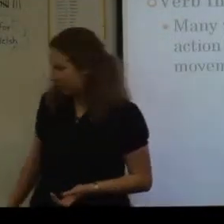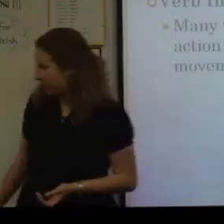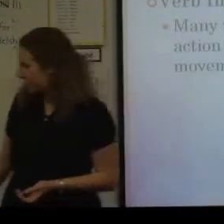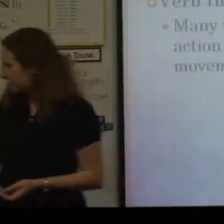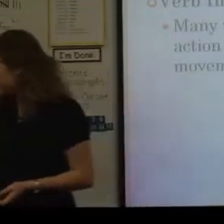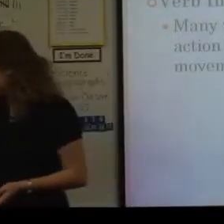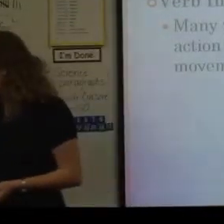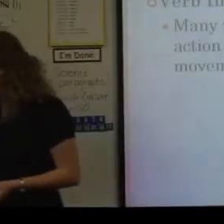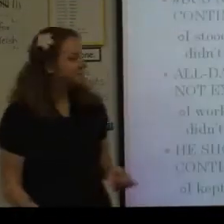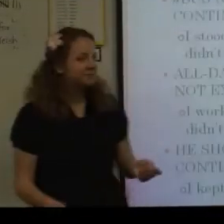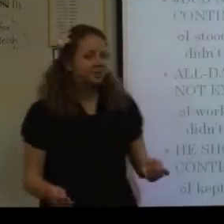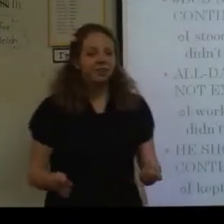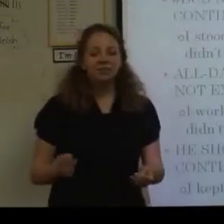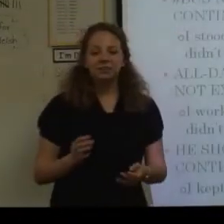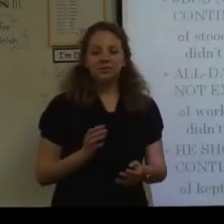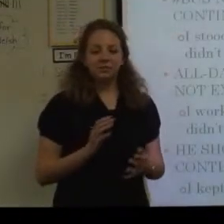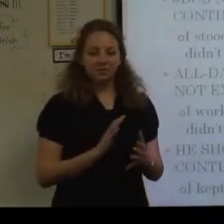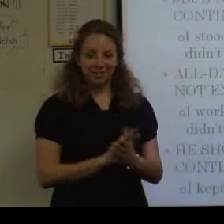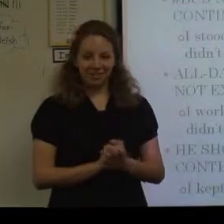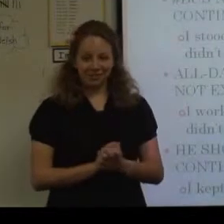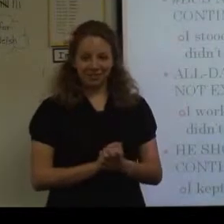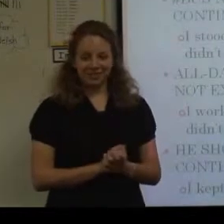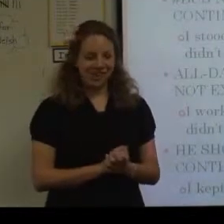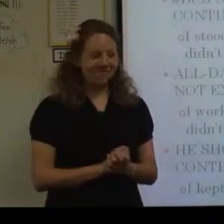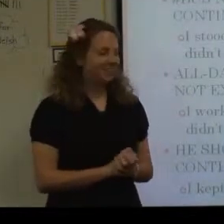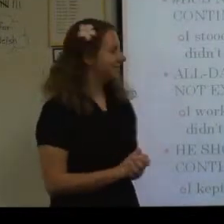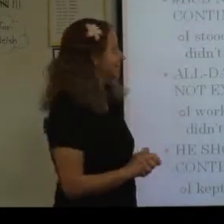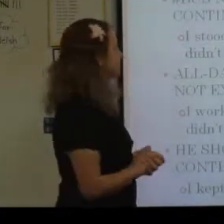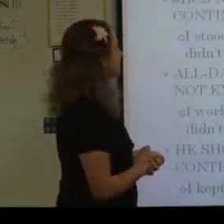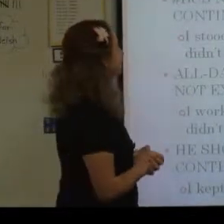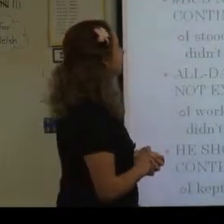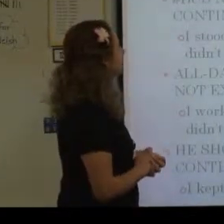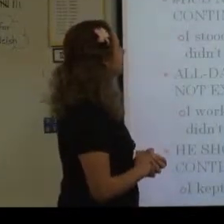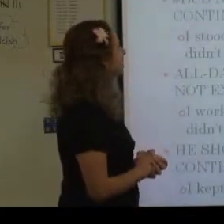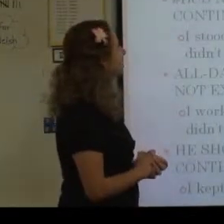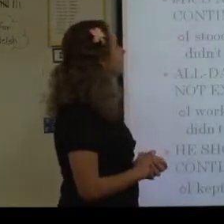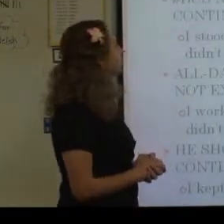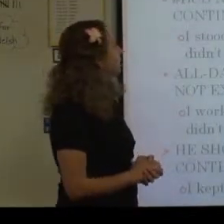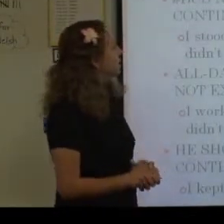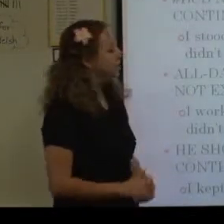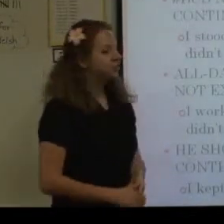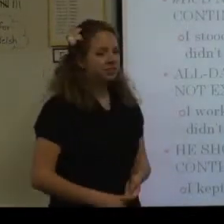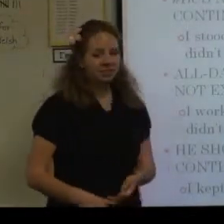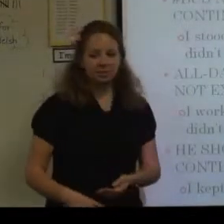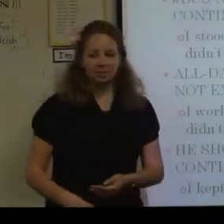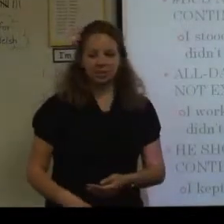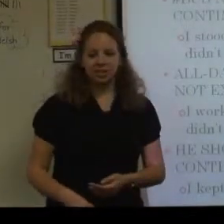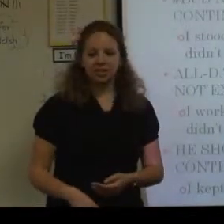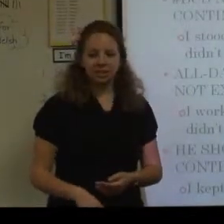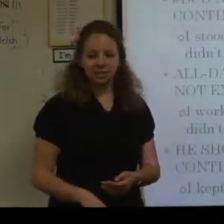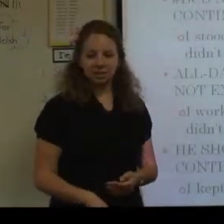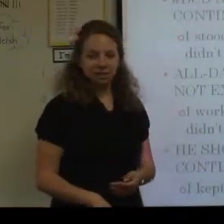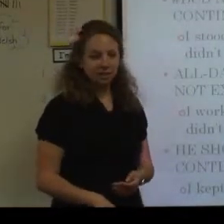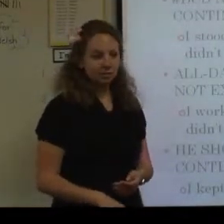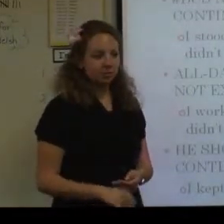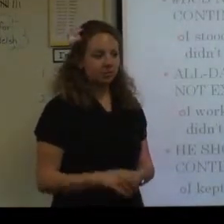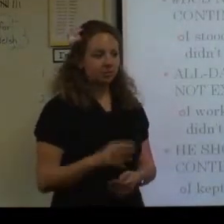Okay. So for this one, we have our examples. So just as we did the lexicalized one for